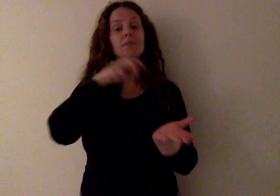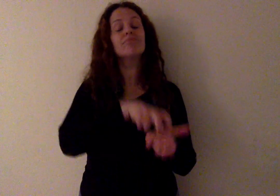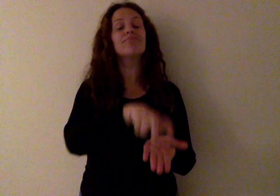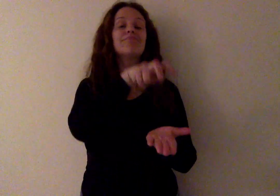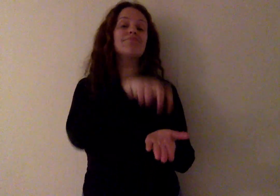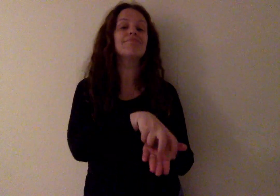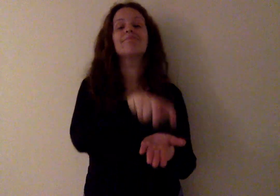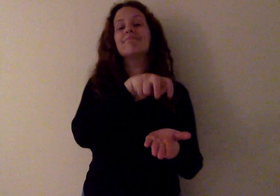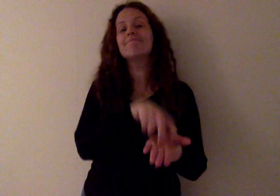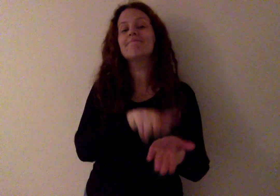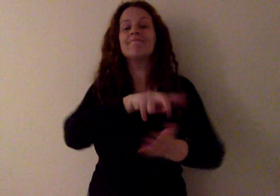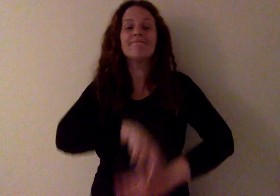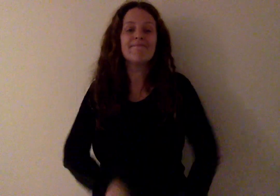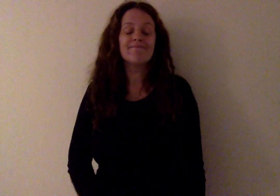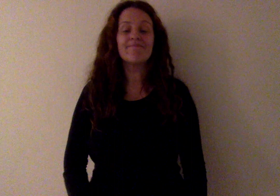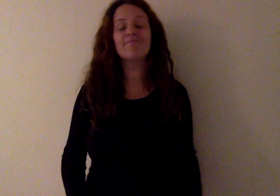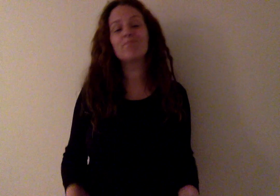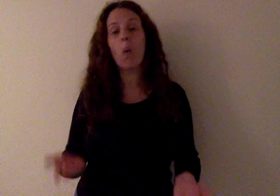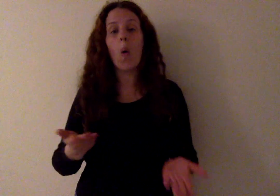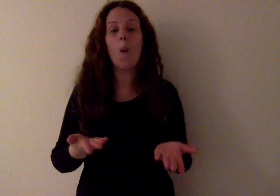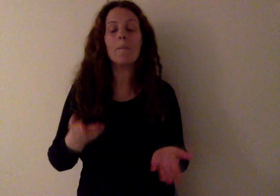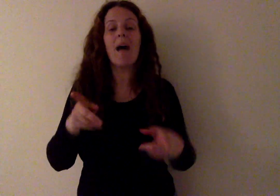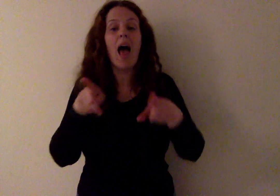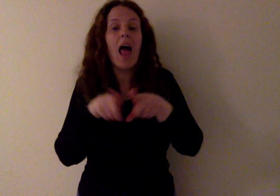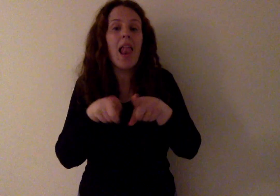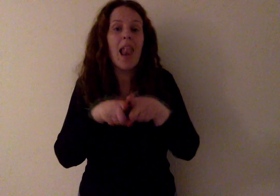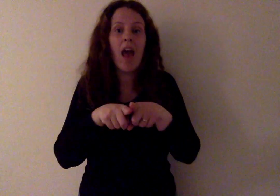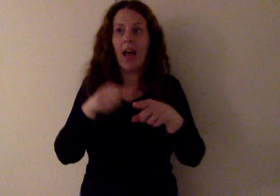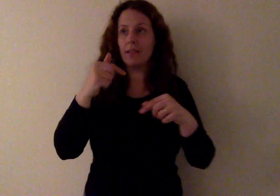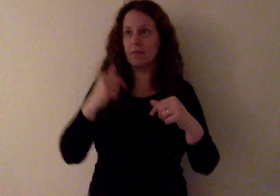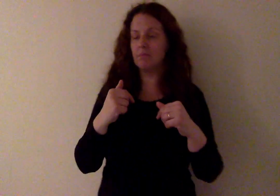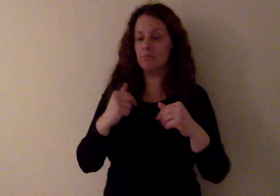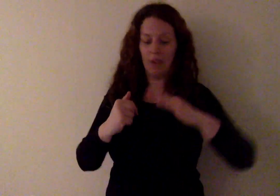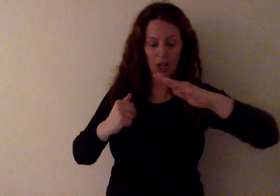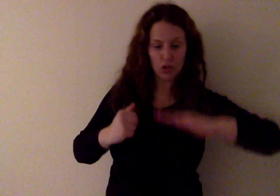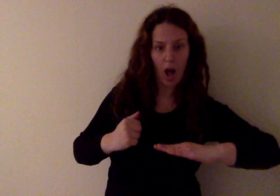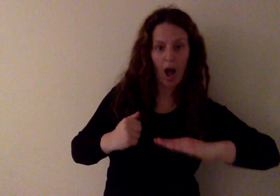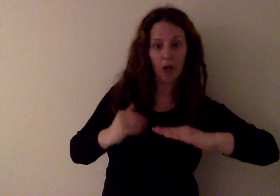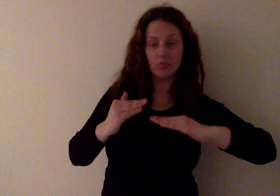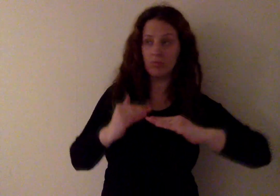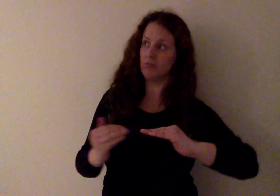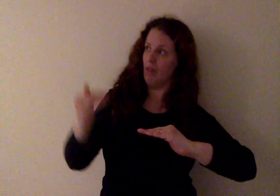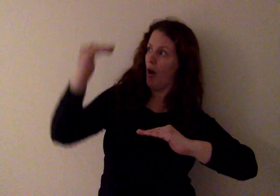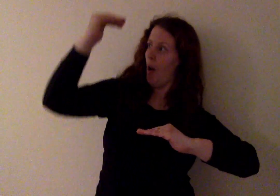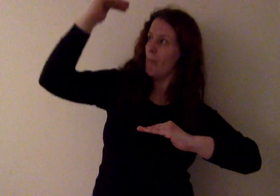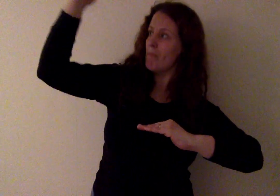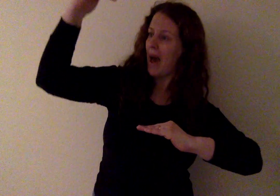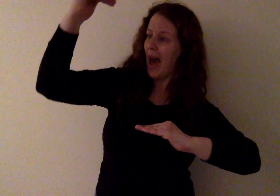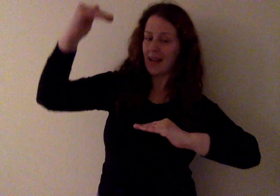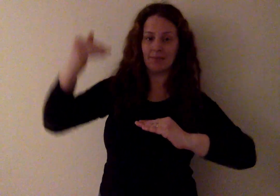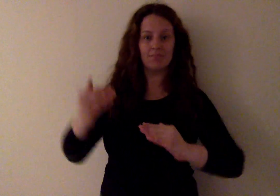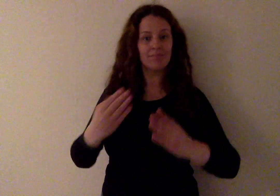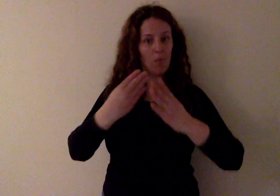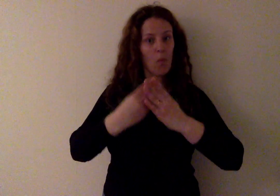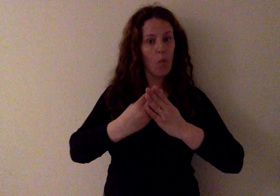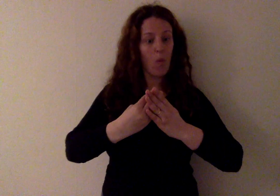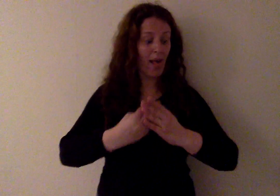small, by the side of a man who holds one spellbound by exciting stories, and when tired at last,